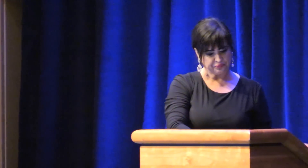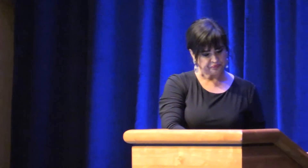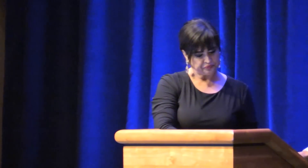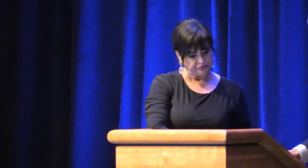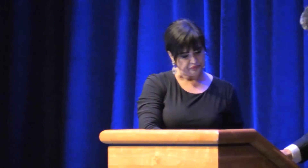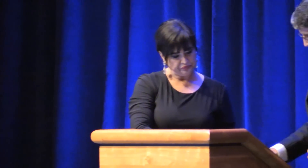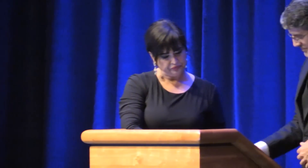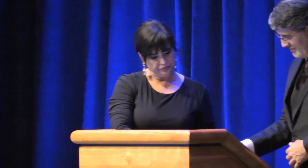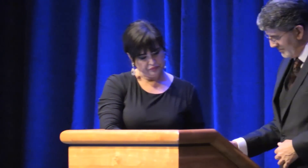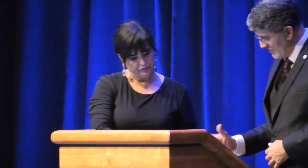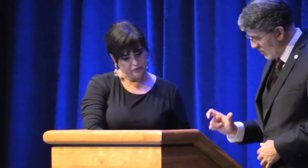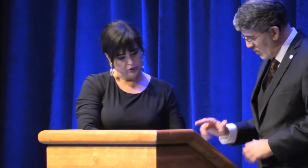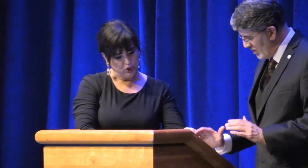there.